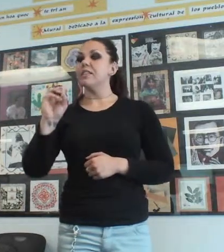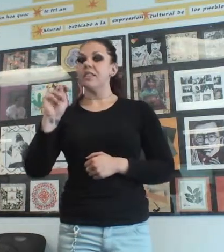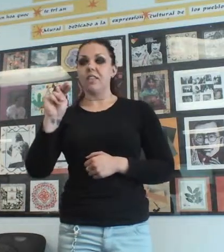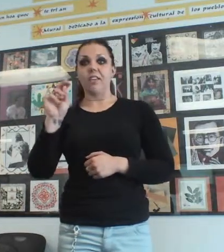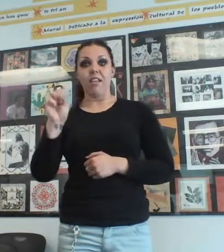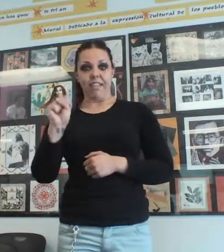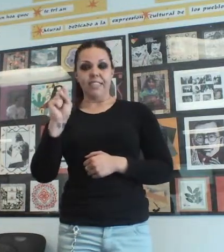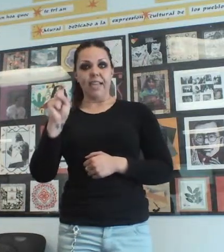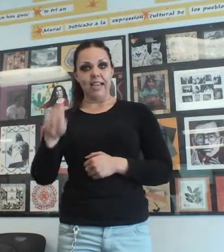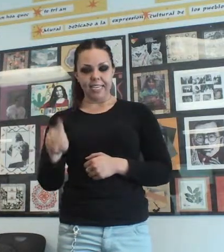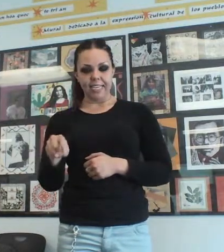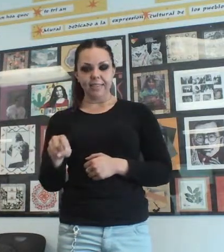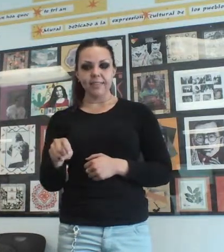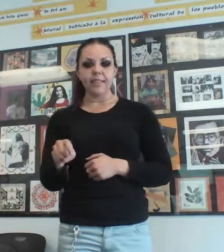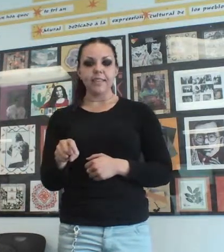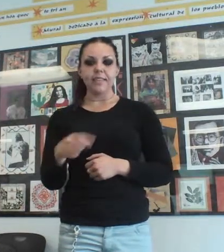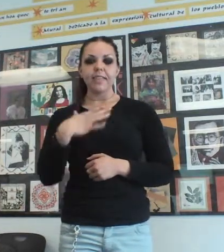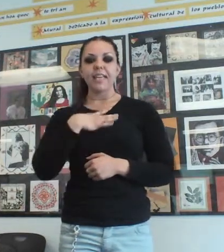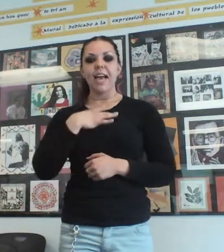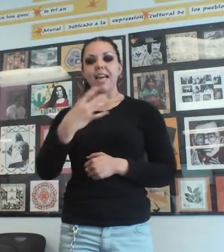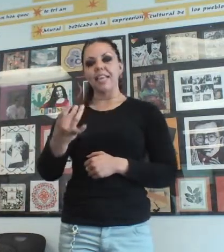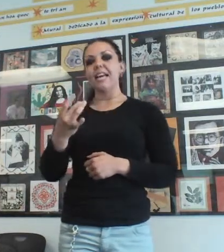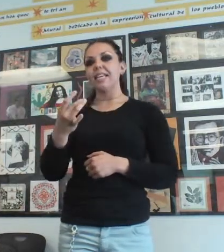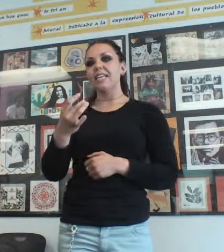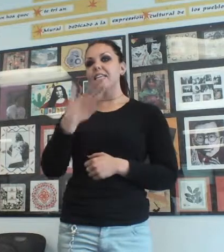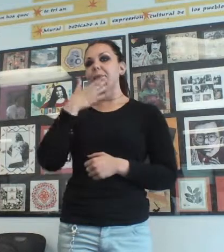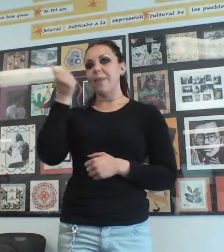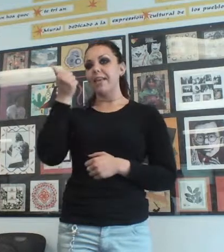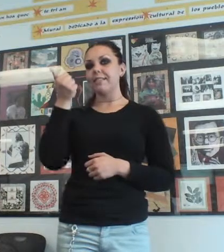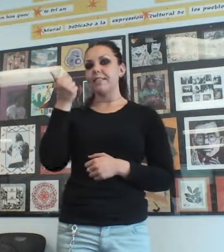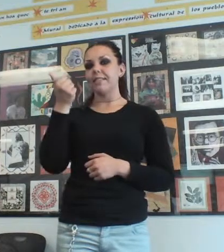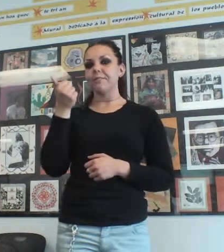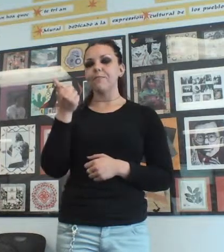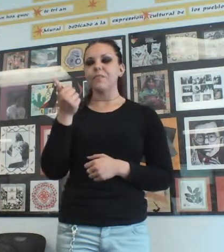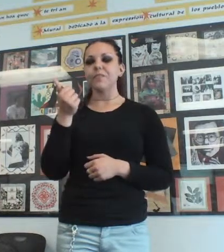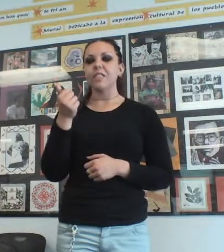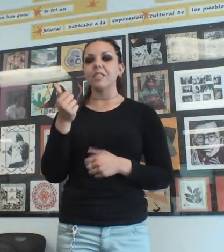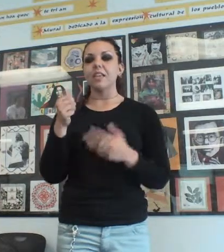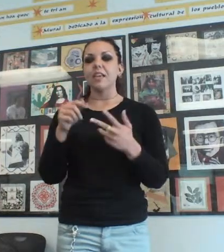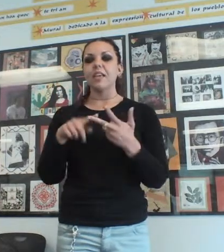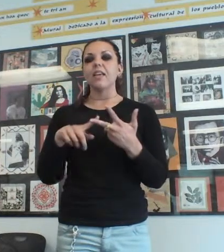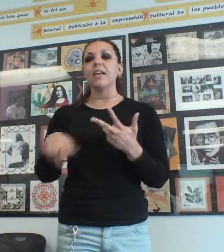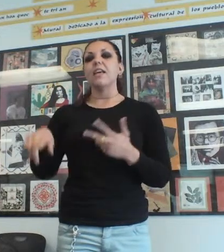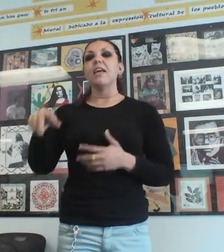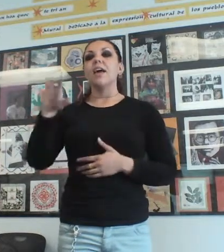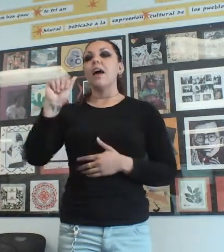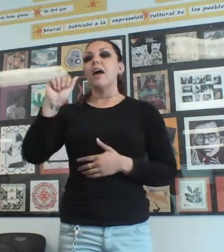I like those for that. What else? Asparagus on the side because that's really